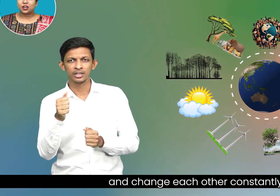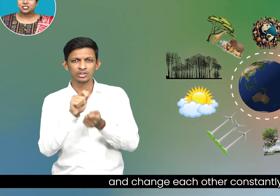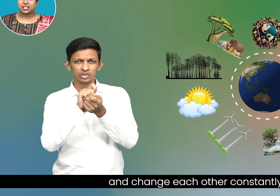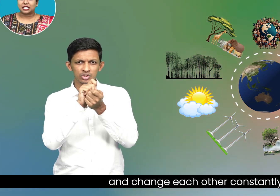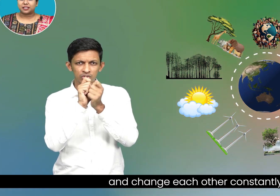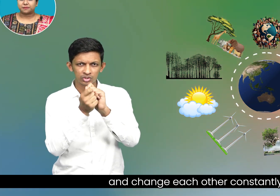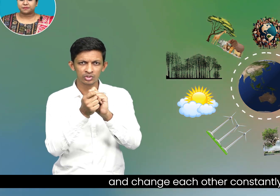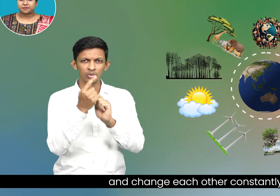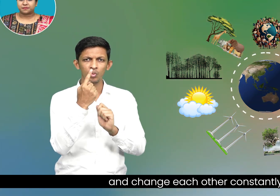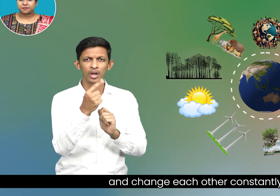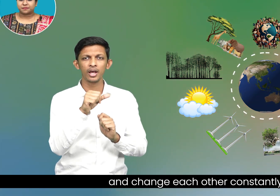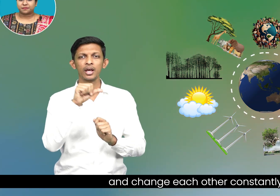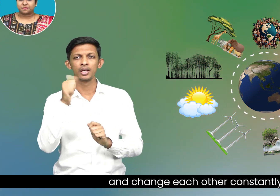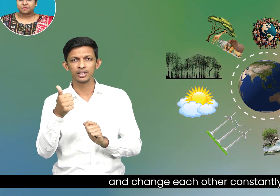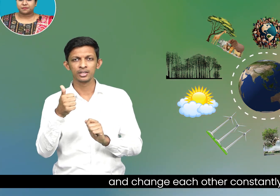other constantly.